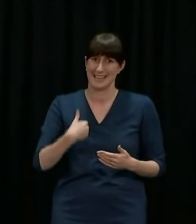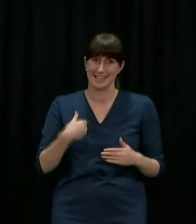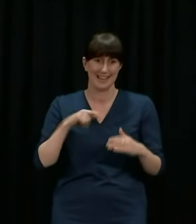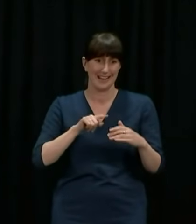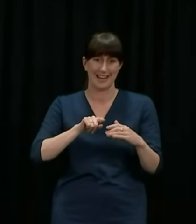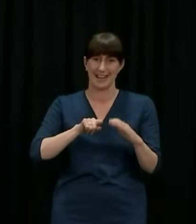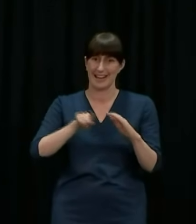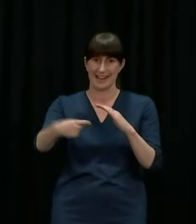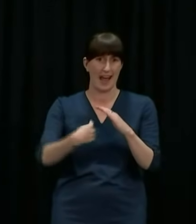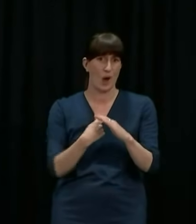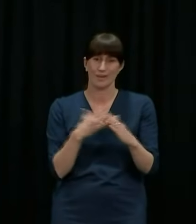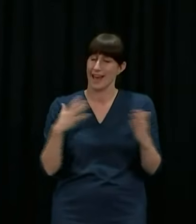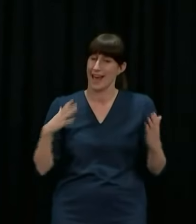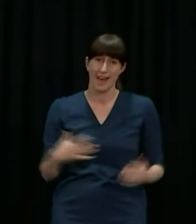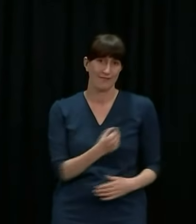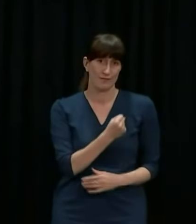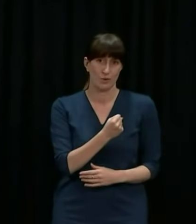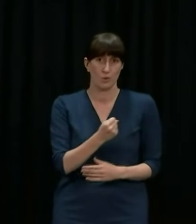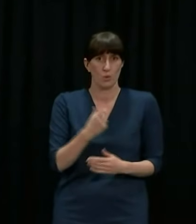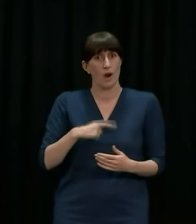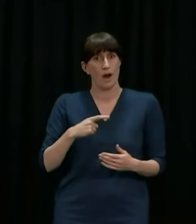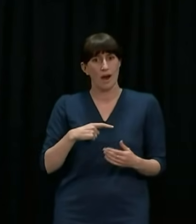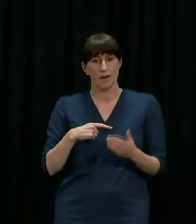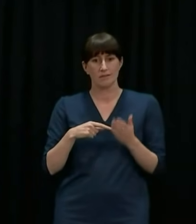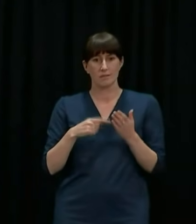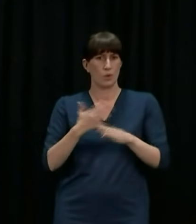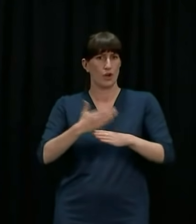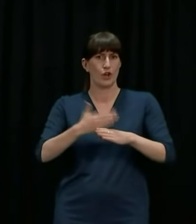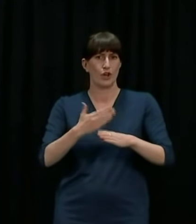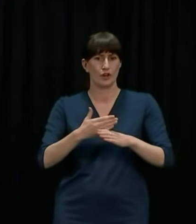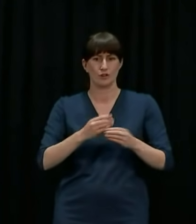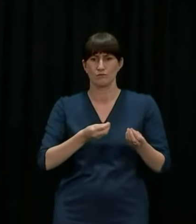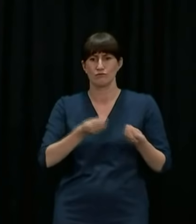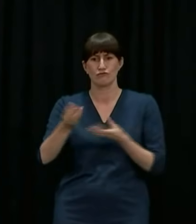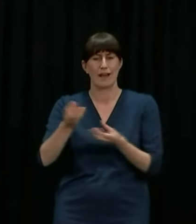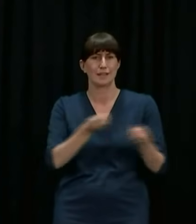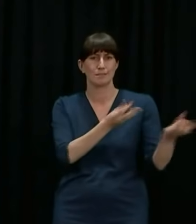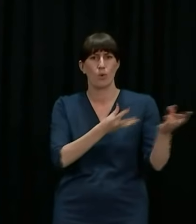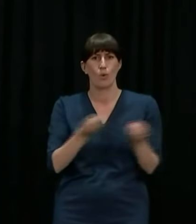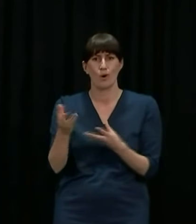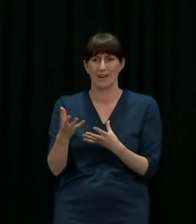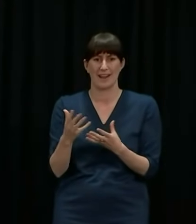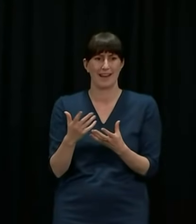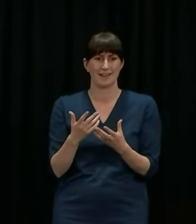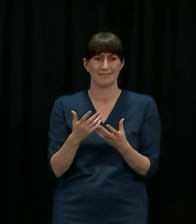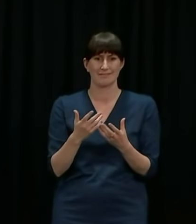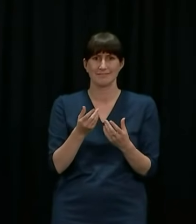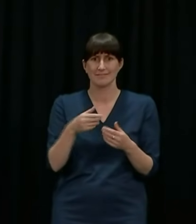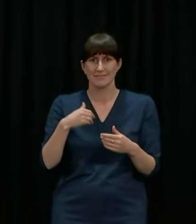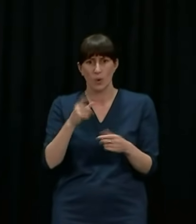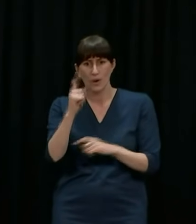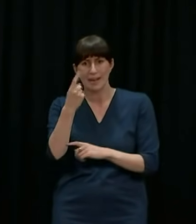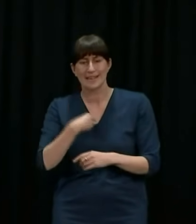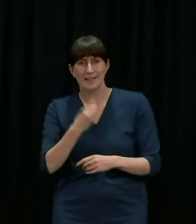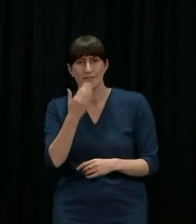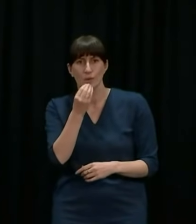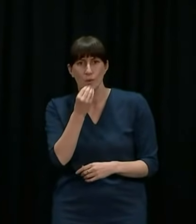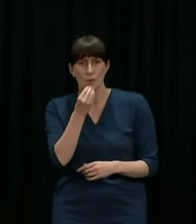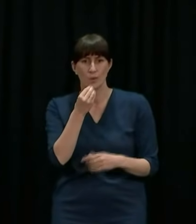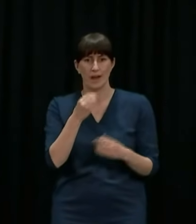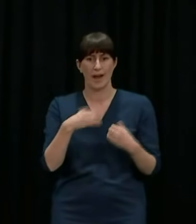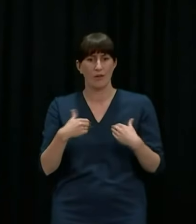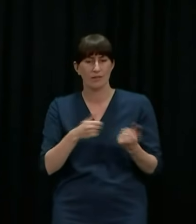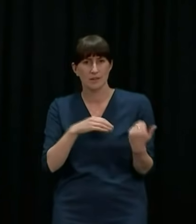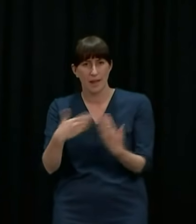in and out of Auckland, and yes, we do need to have some people moving in and out of Auckland. It's just not feasible for us to completely isolate Auckland from the rest of the country. So